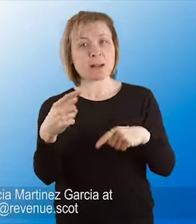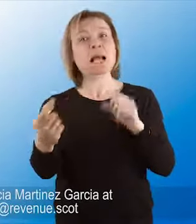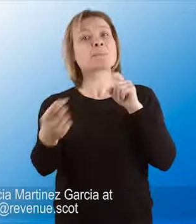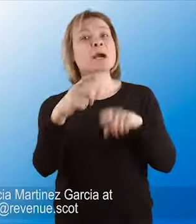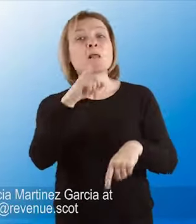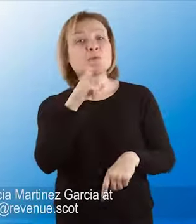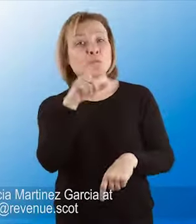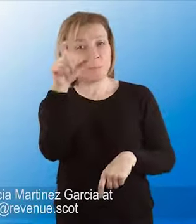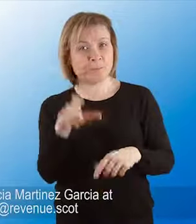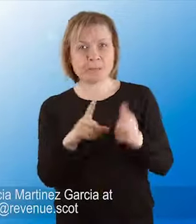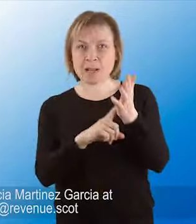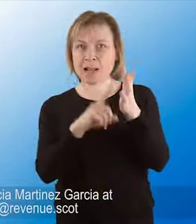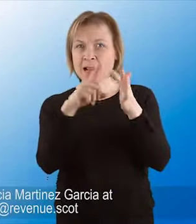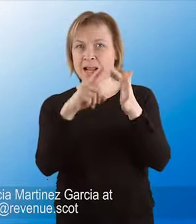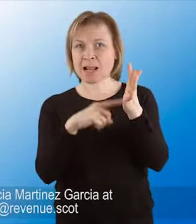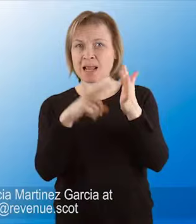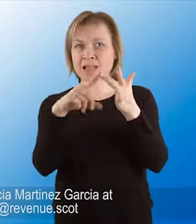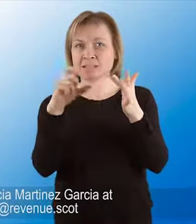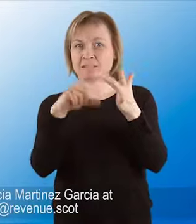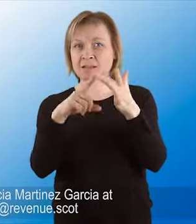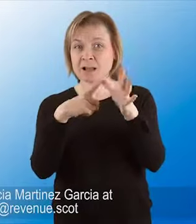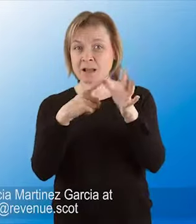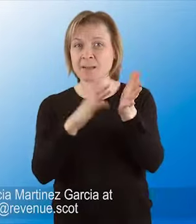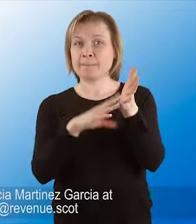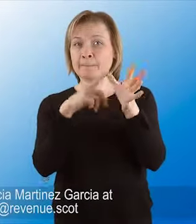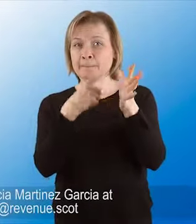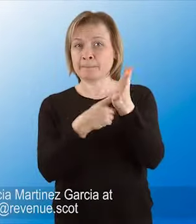Email: Letitia Martinez Garcia at